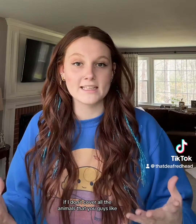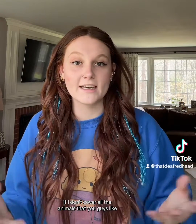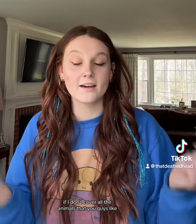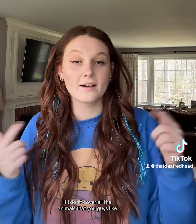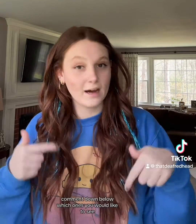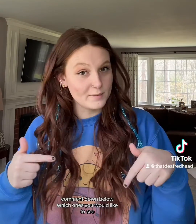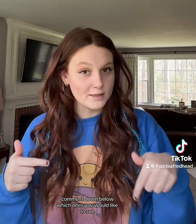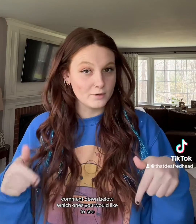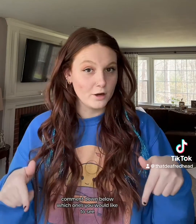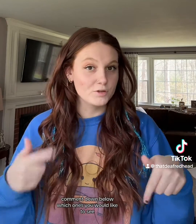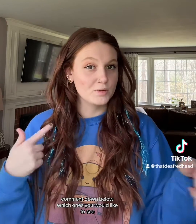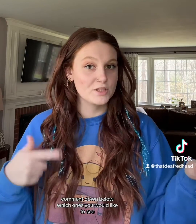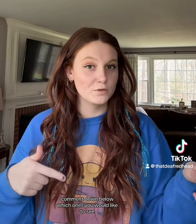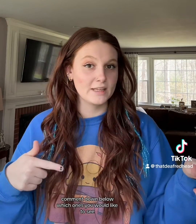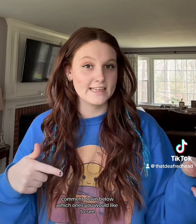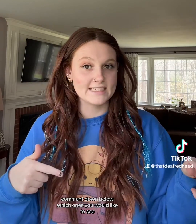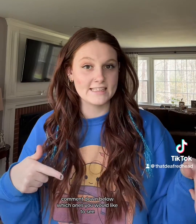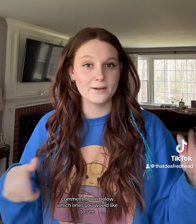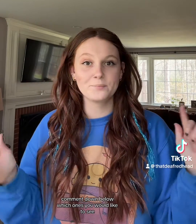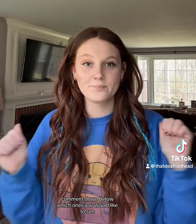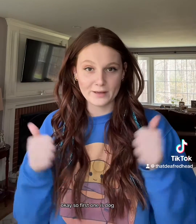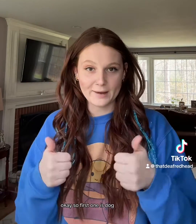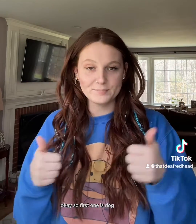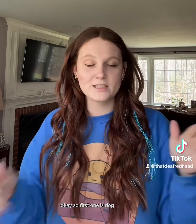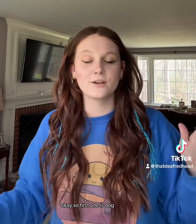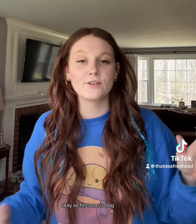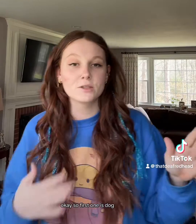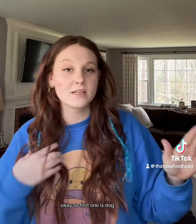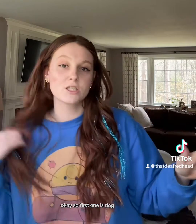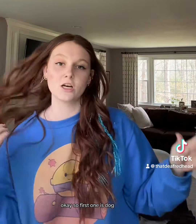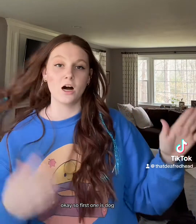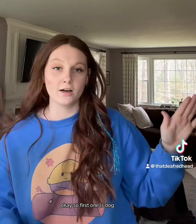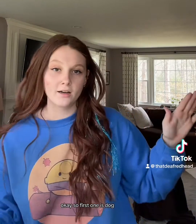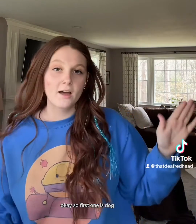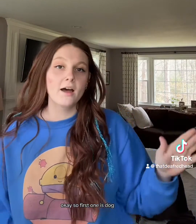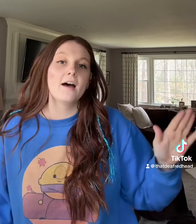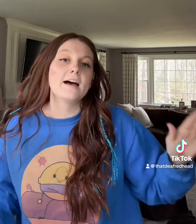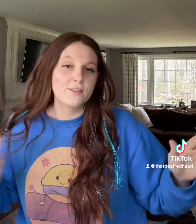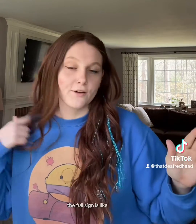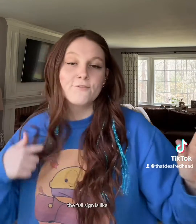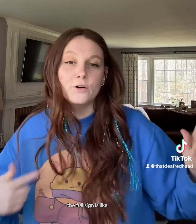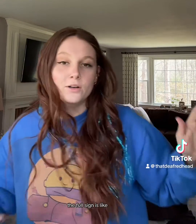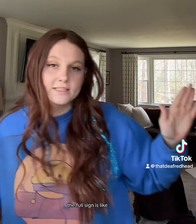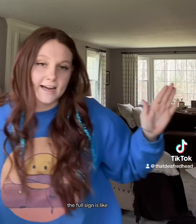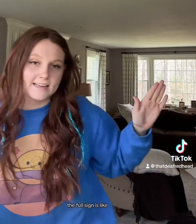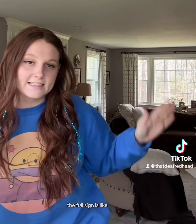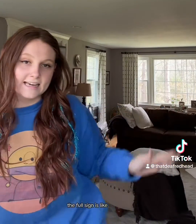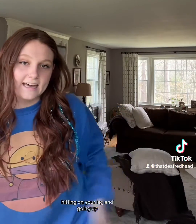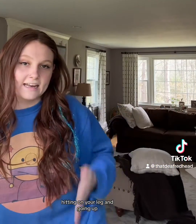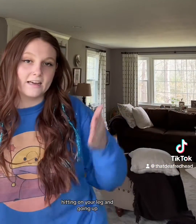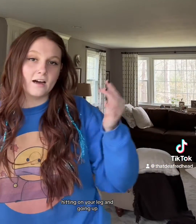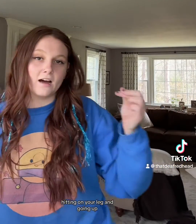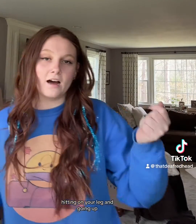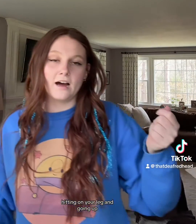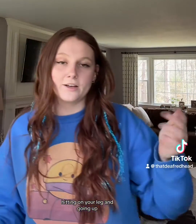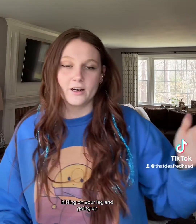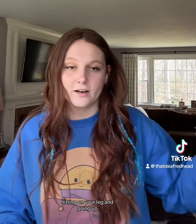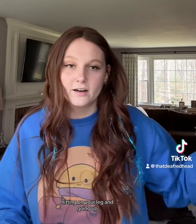like, comment down below which ones you would like to see. Okay, so first one is dog. The full sign is like hitting on your